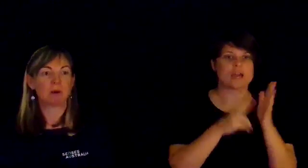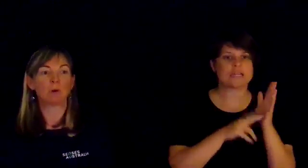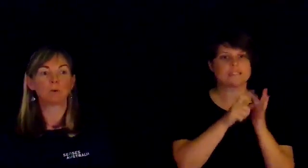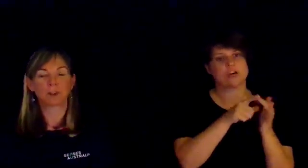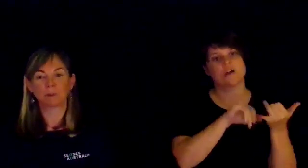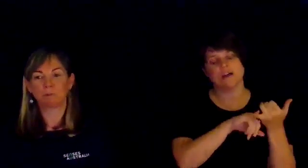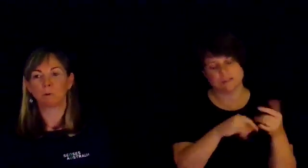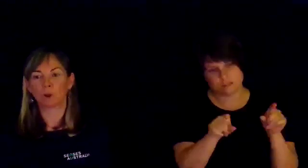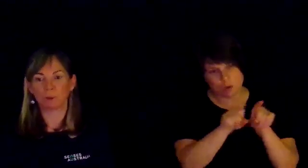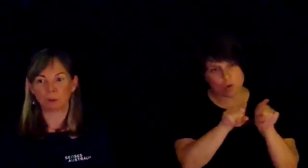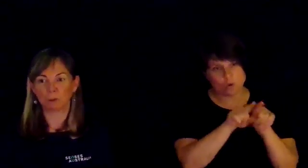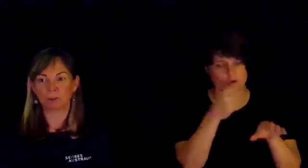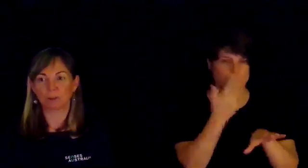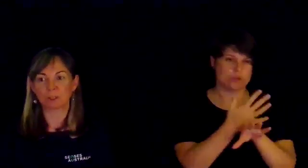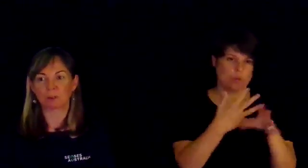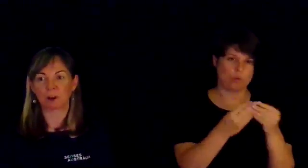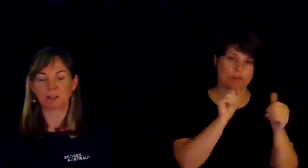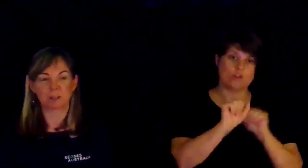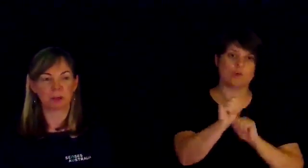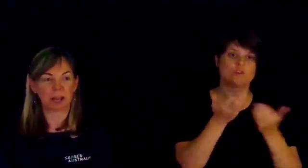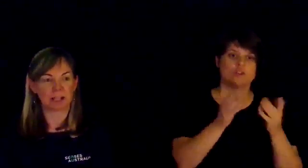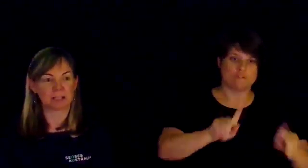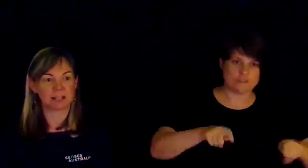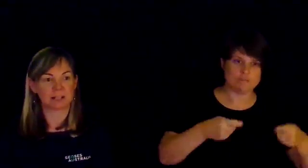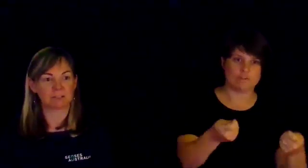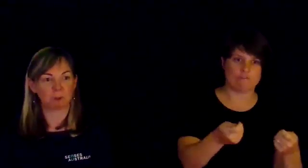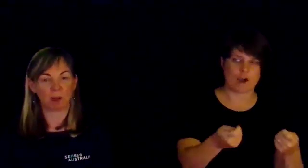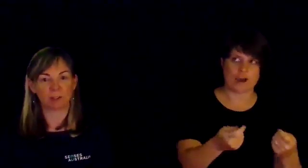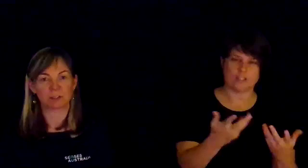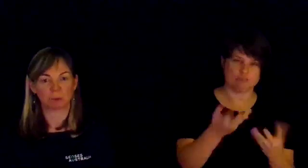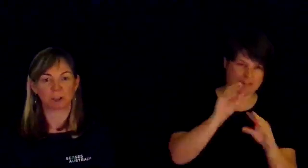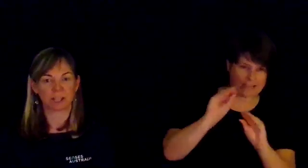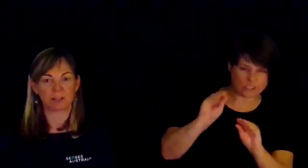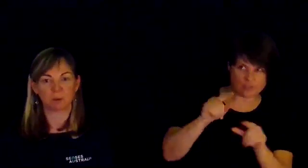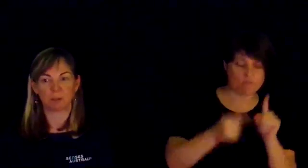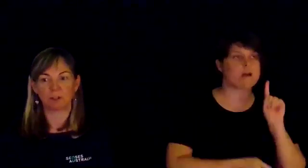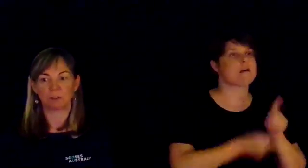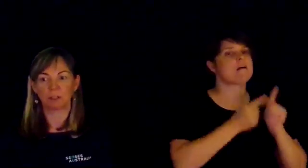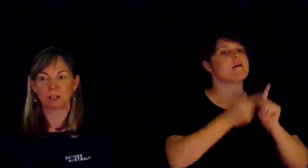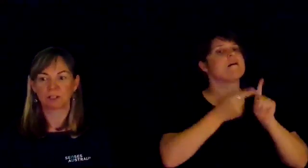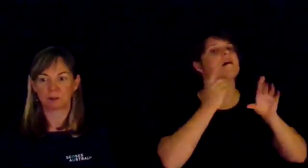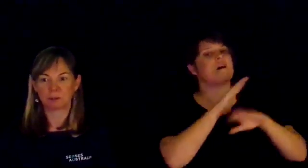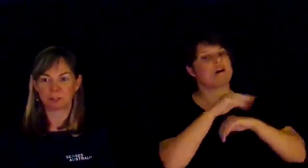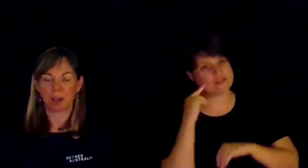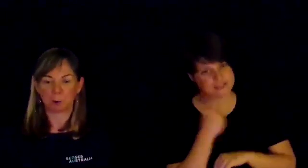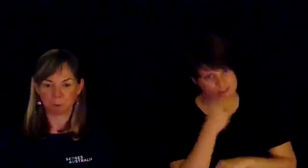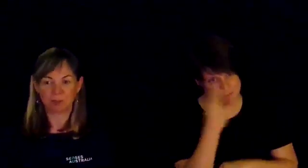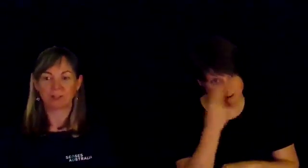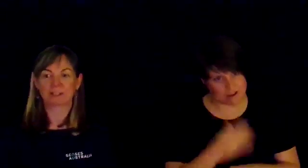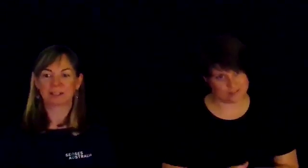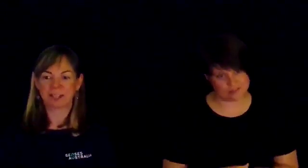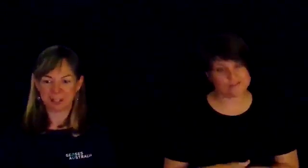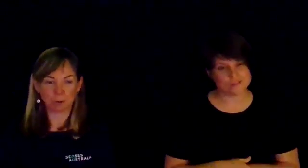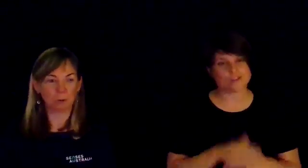and also work with all your service providers to better understand deafblindness, work together with you to